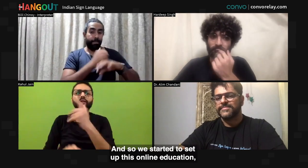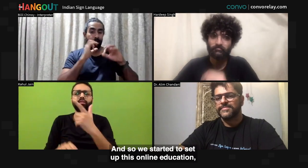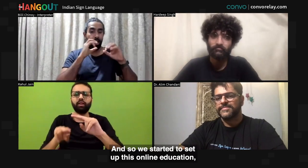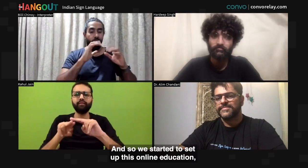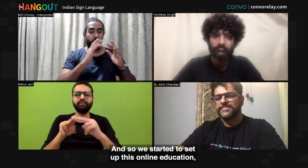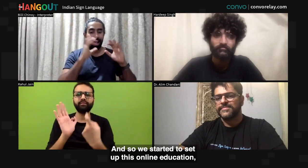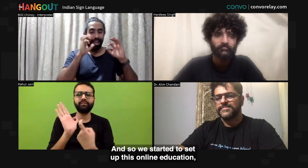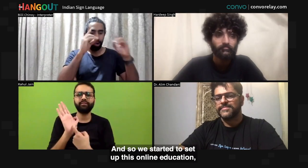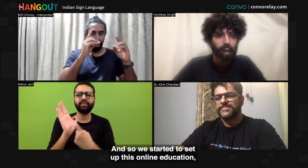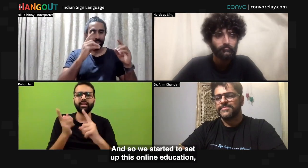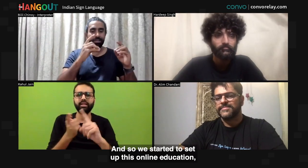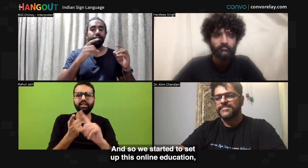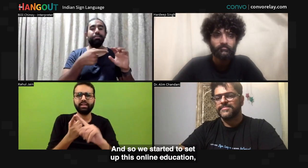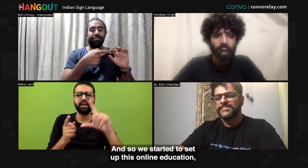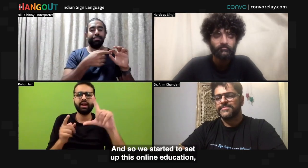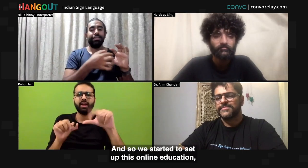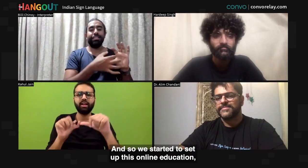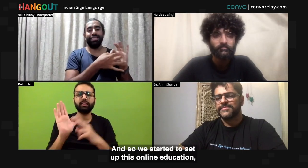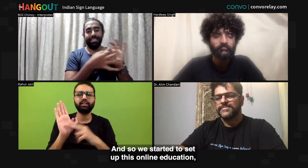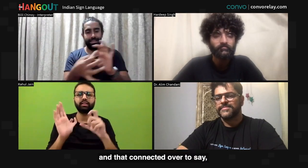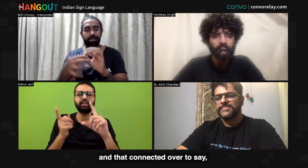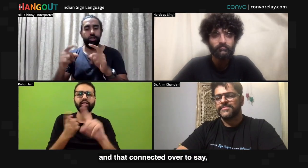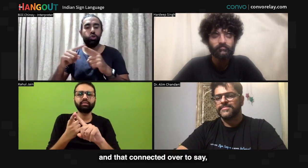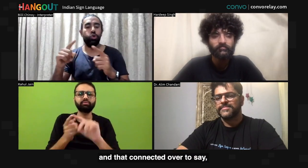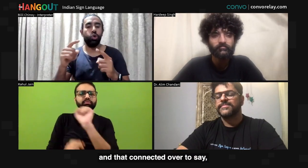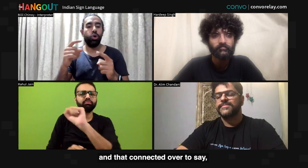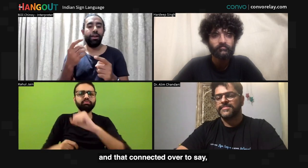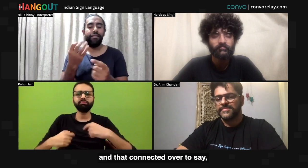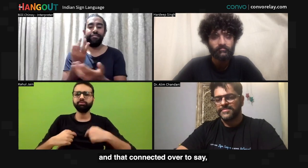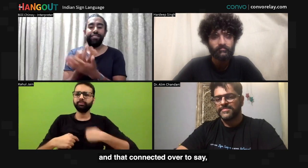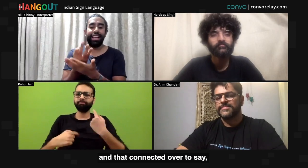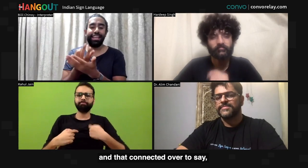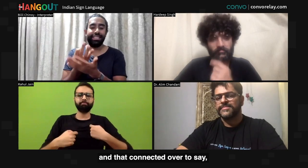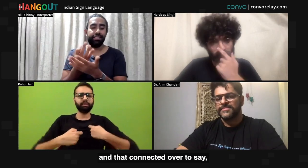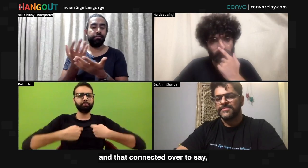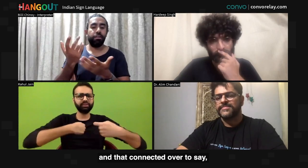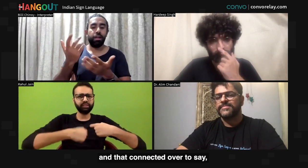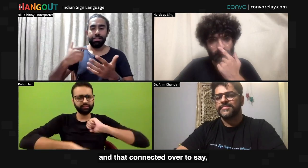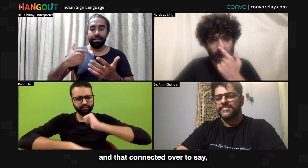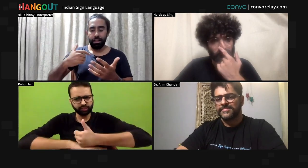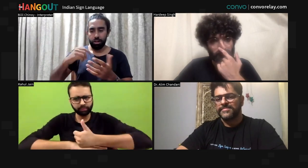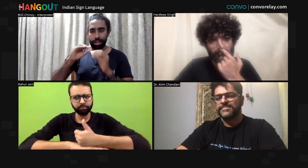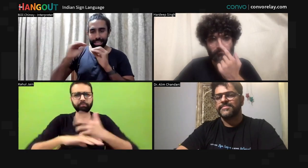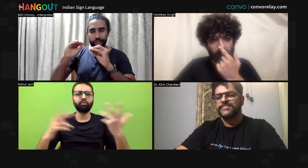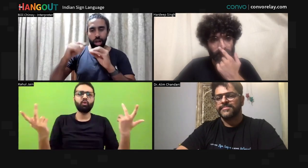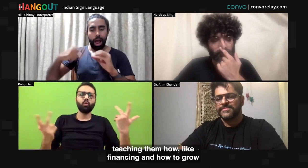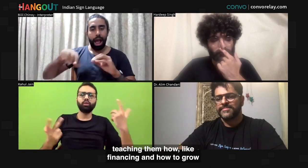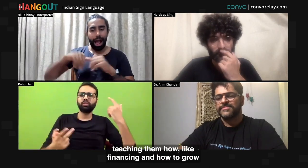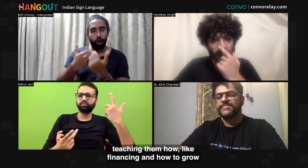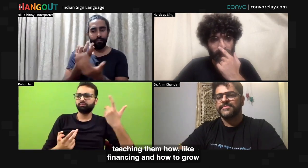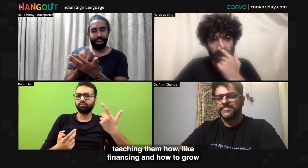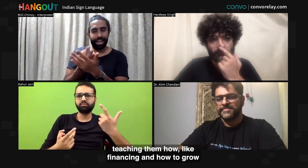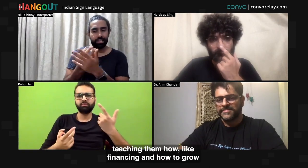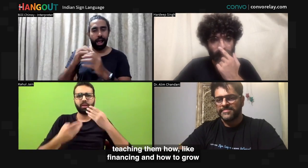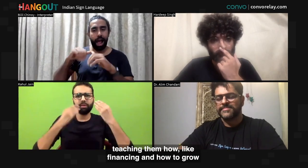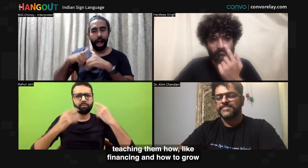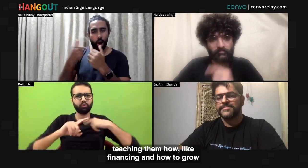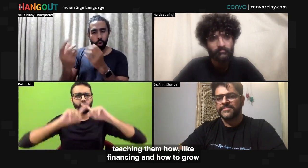started to set up this online education and that connected over to, say, um, teaching them how, like financing